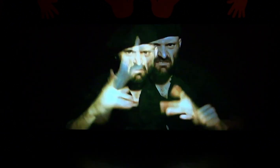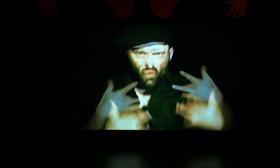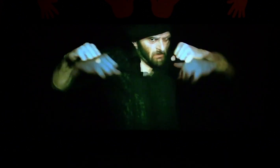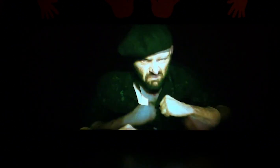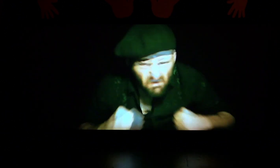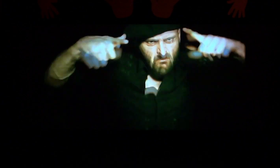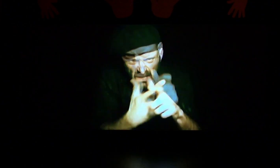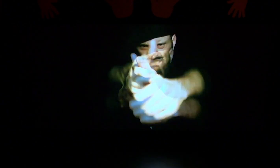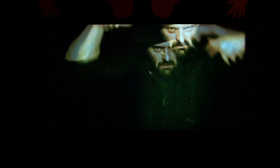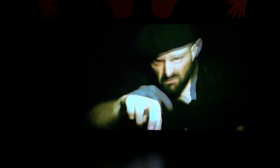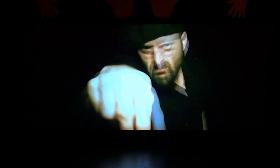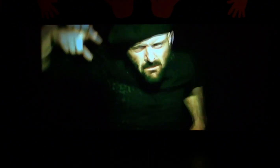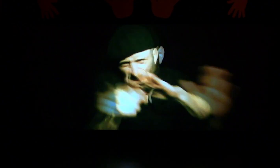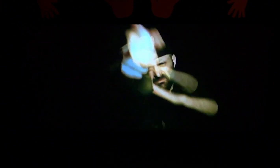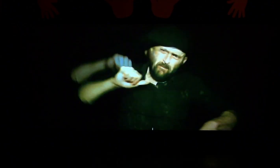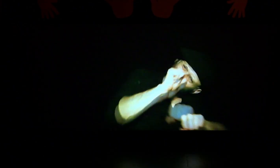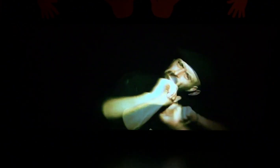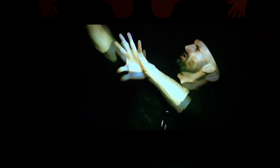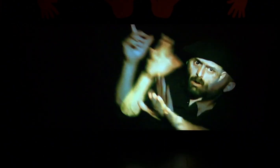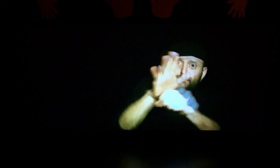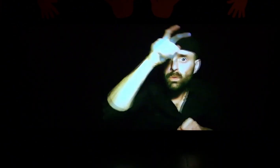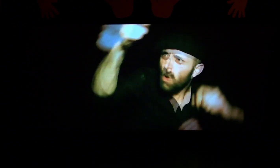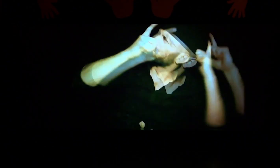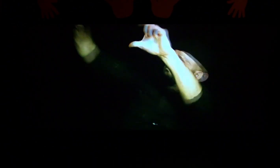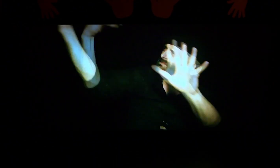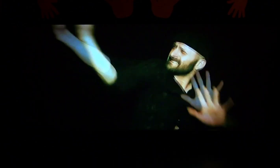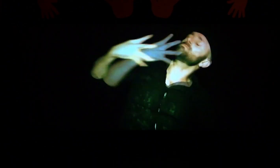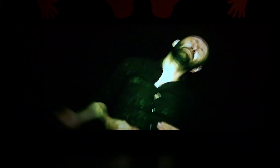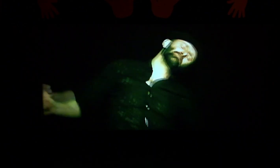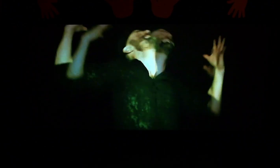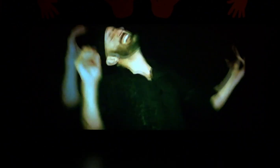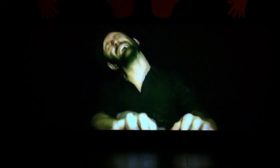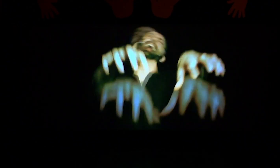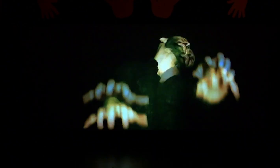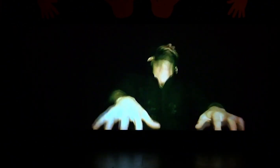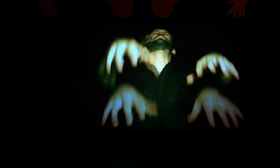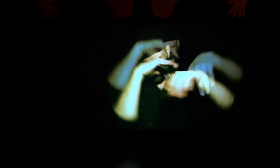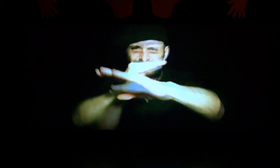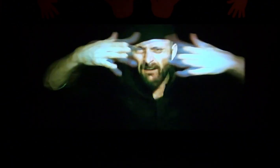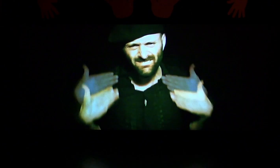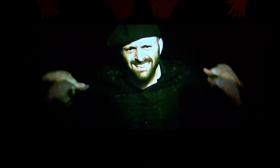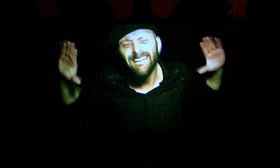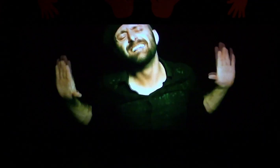Deaf heart, free and bold, deaf heart surges forward, deaf heart is that something else, deaf heart battles through, breaks through,